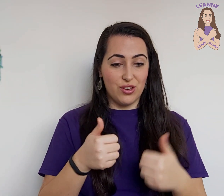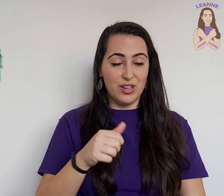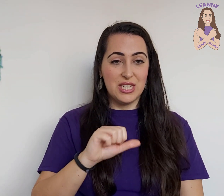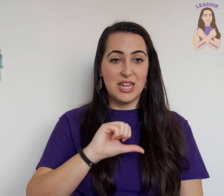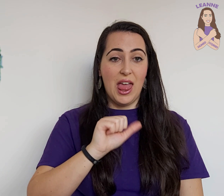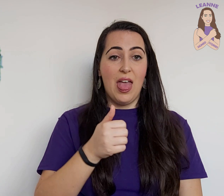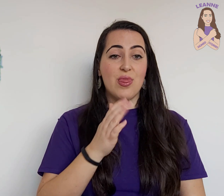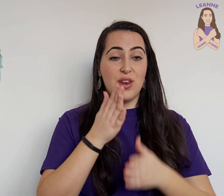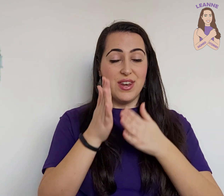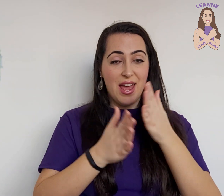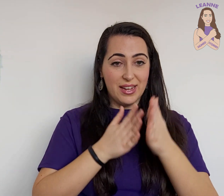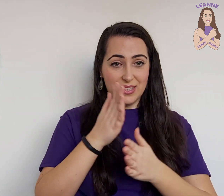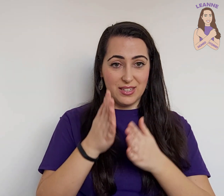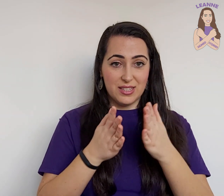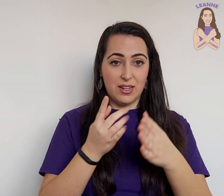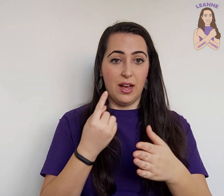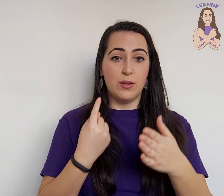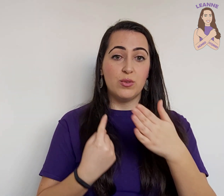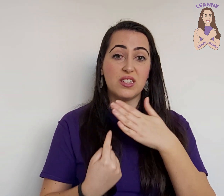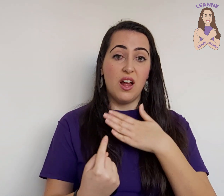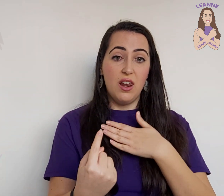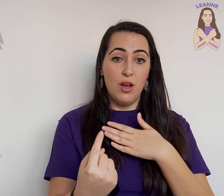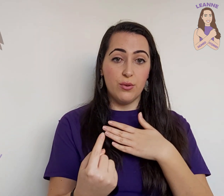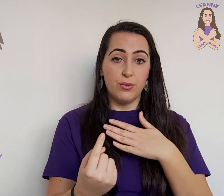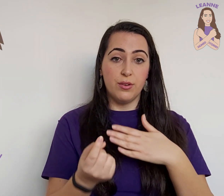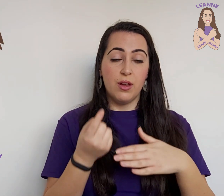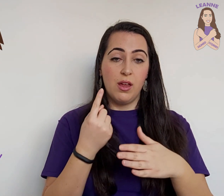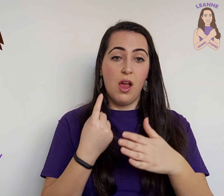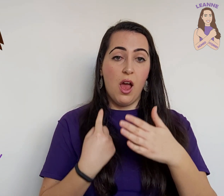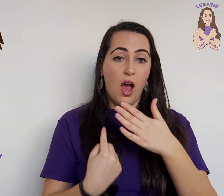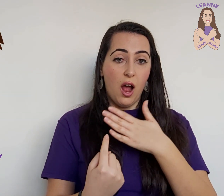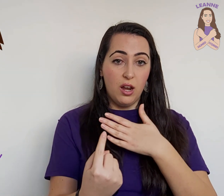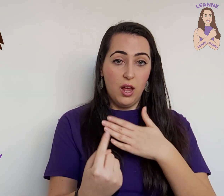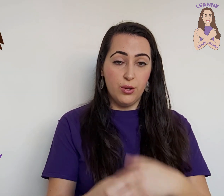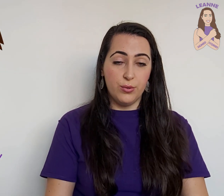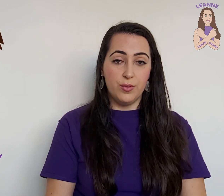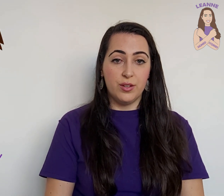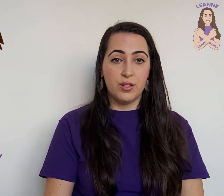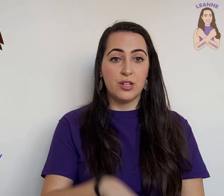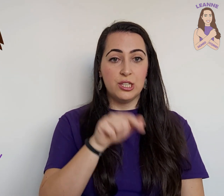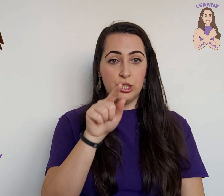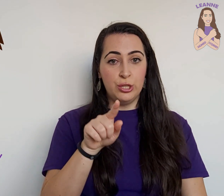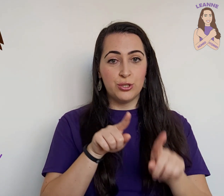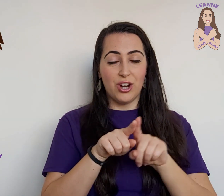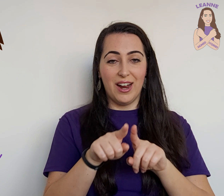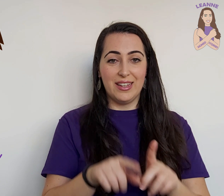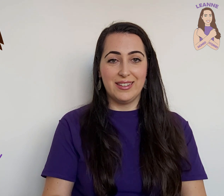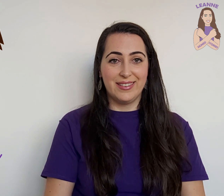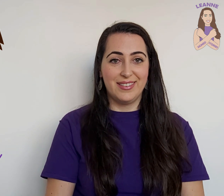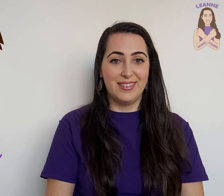Good. The next sign was alone. Alone. You try.